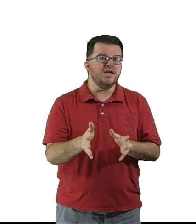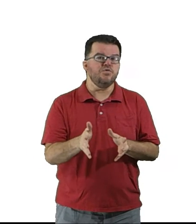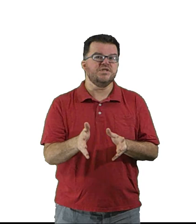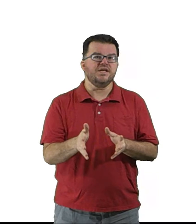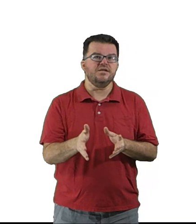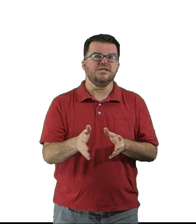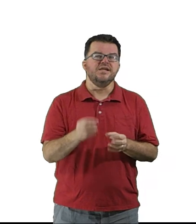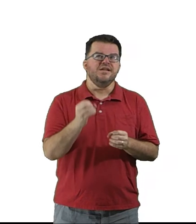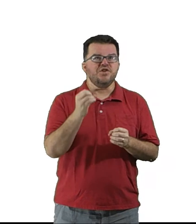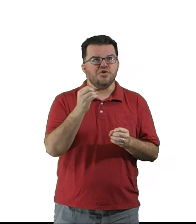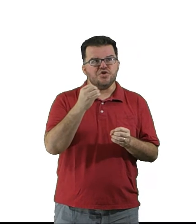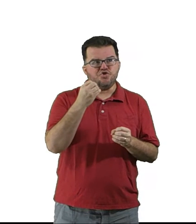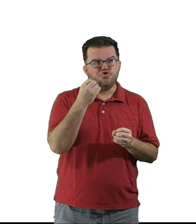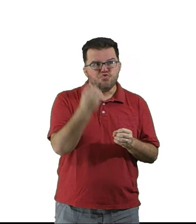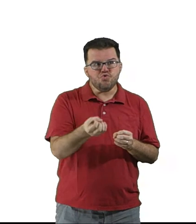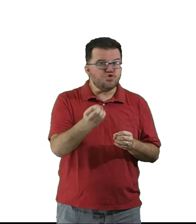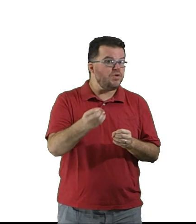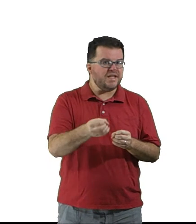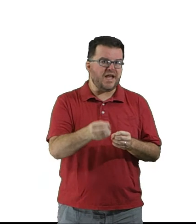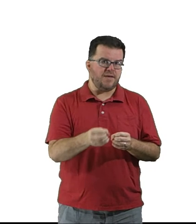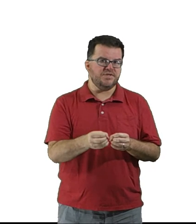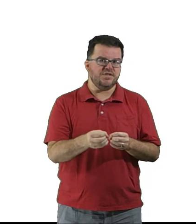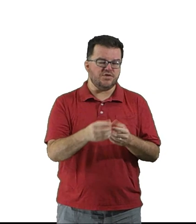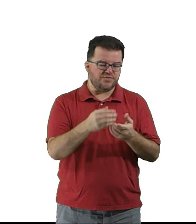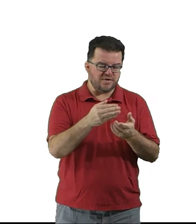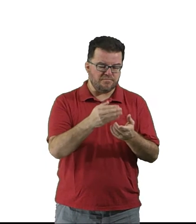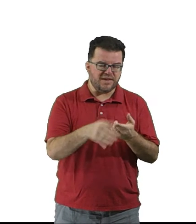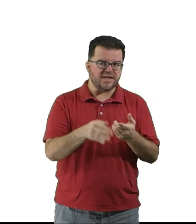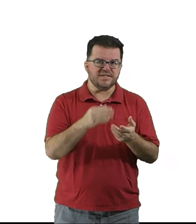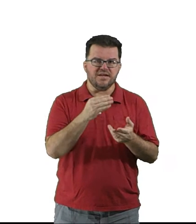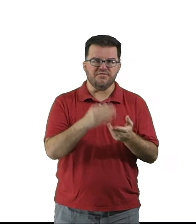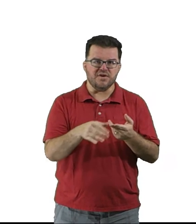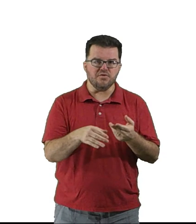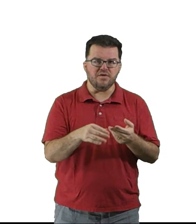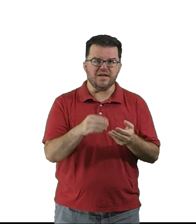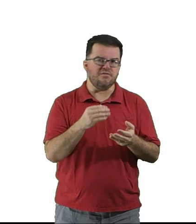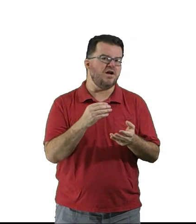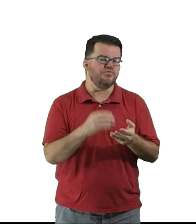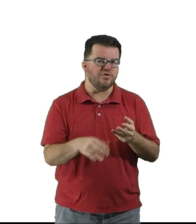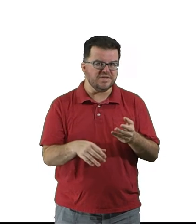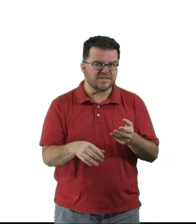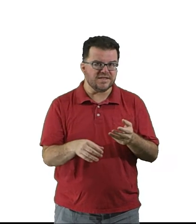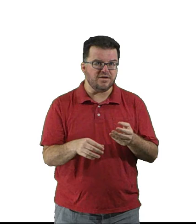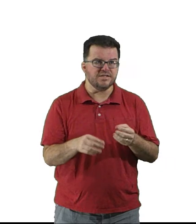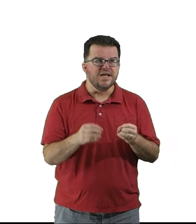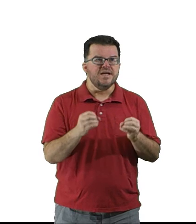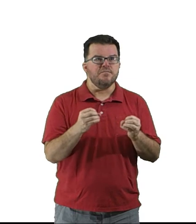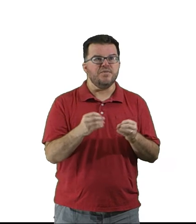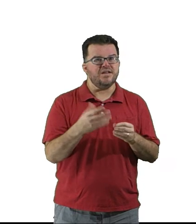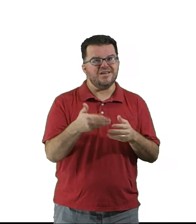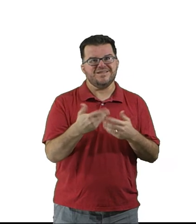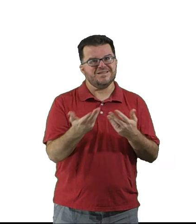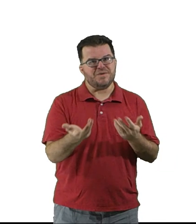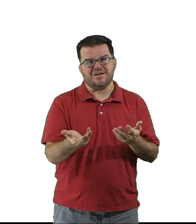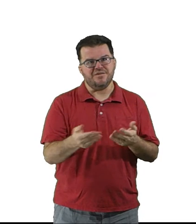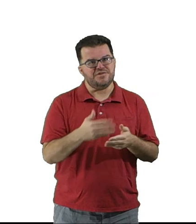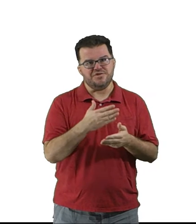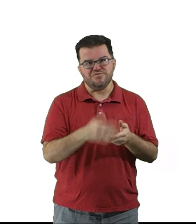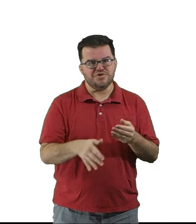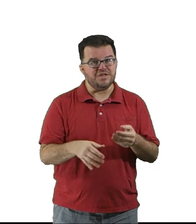animal cells. They're usually absent from plant and fungal and a lot of protist cells, but it's biology usually